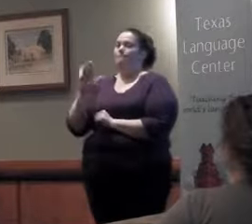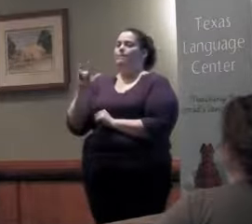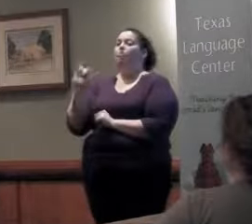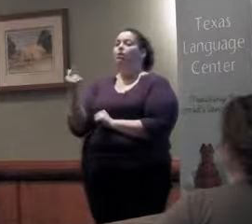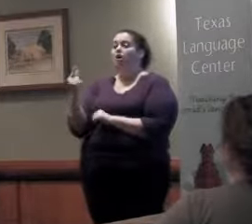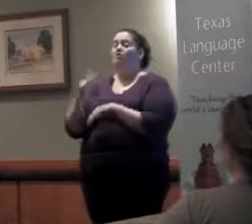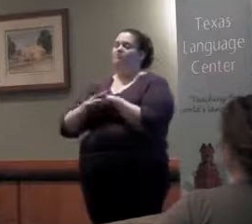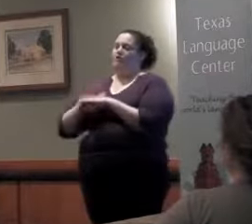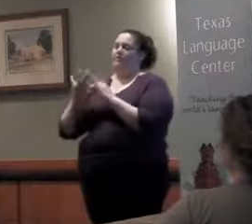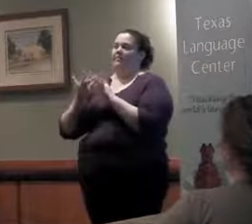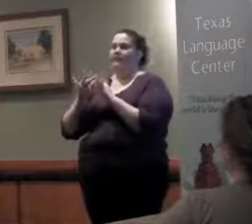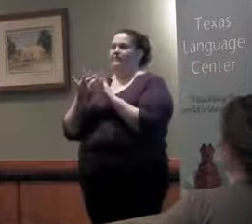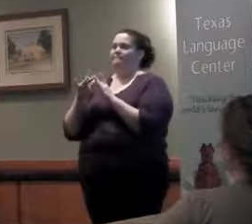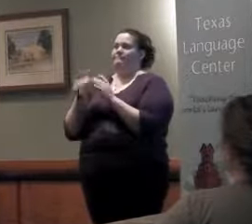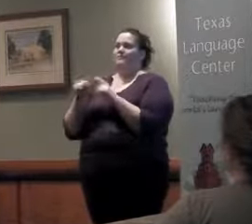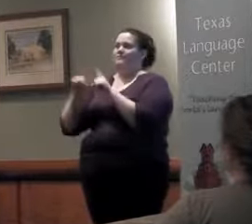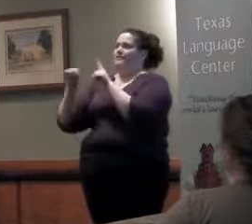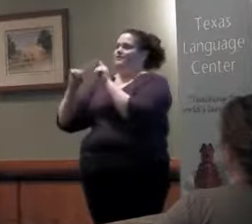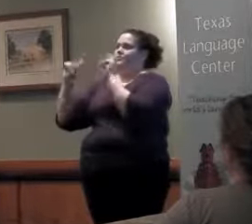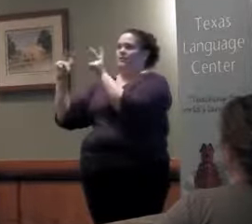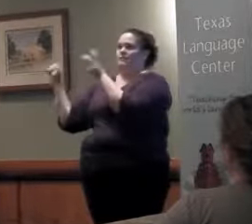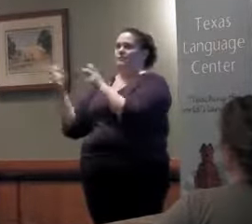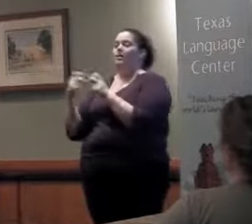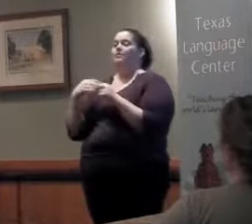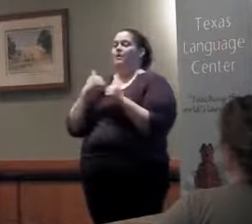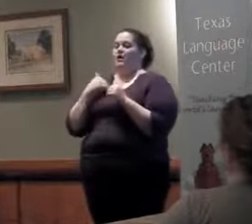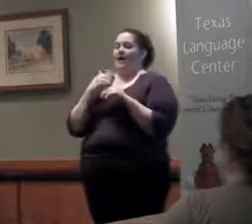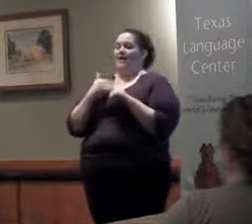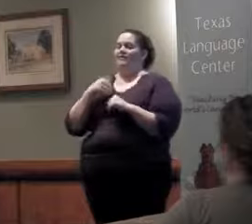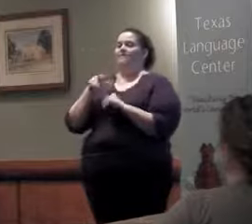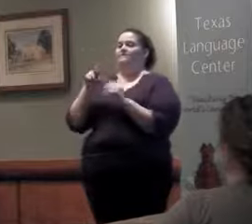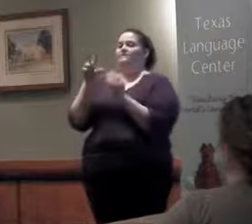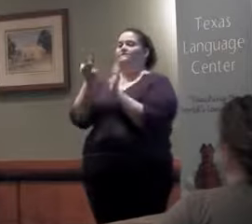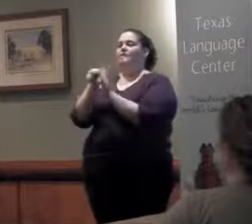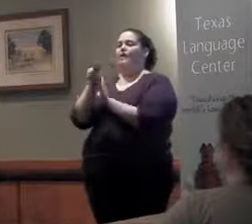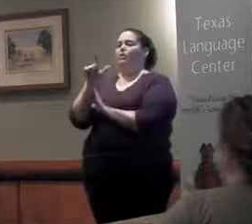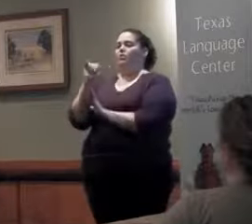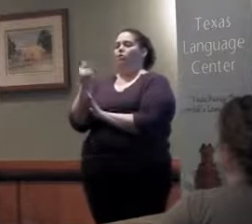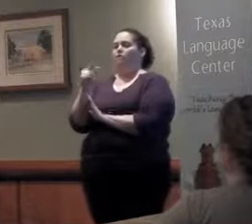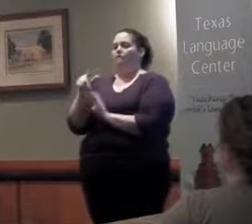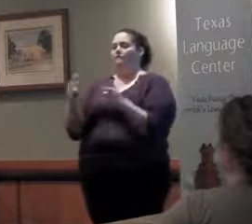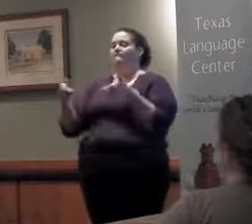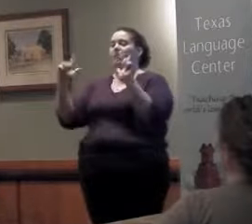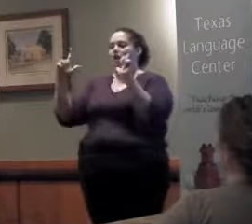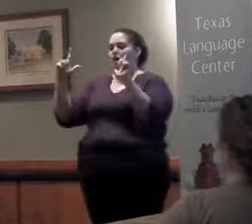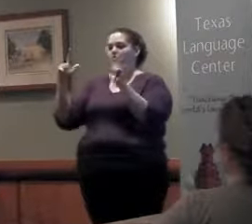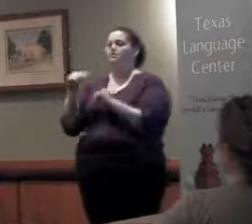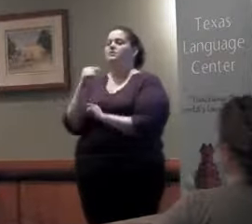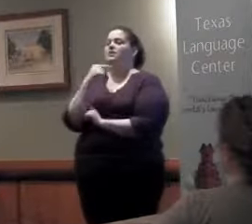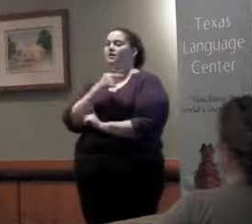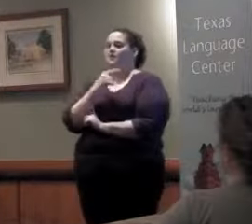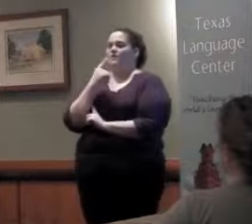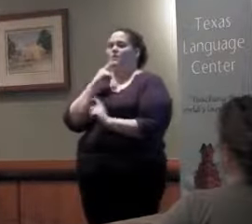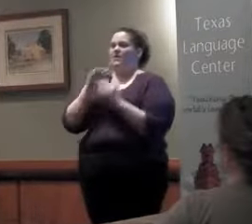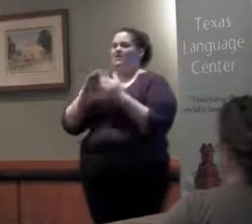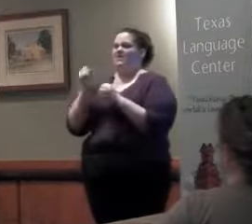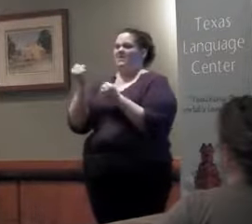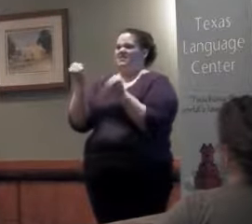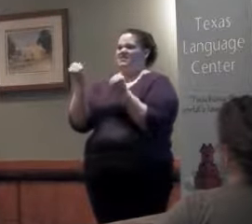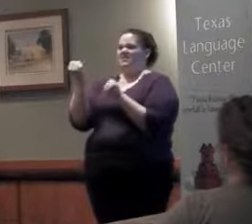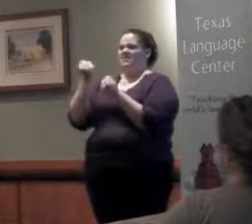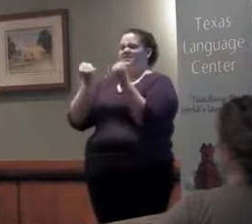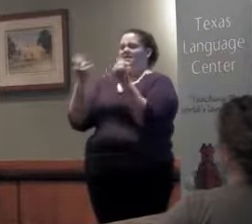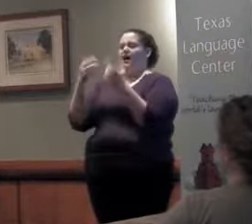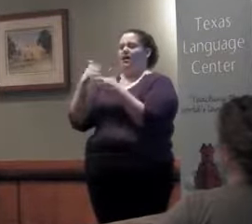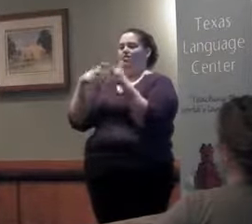lots of video blogs, or what they call vlogs, in communities where sign languages are used. And I'm sure that